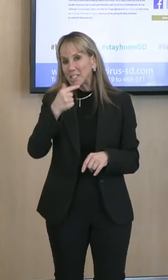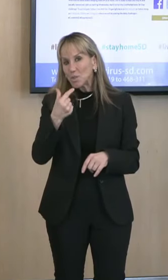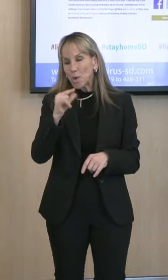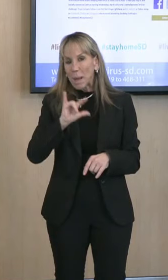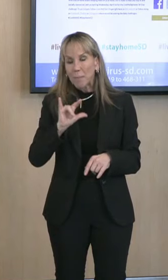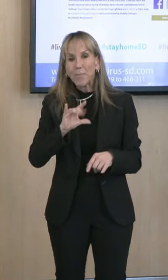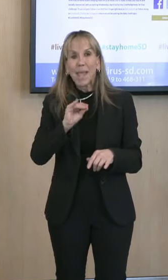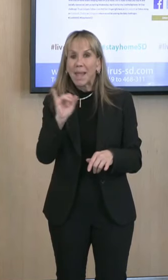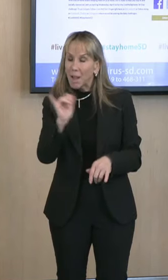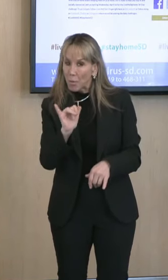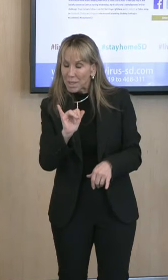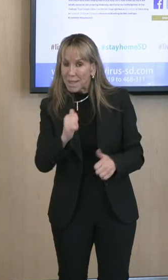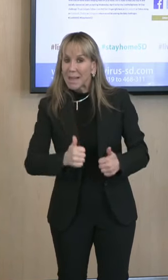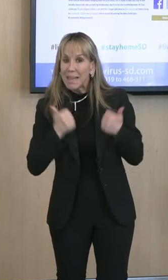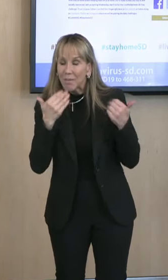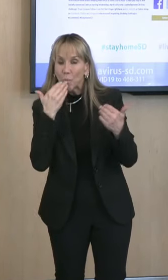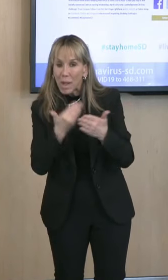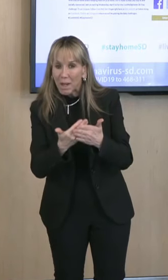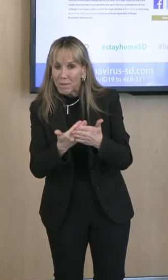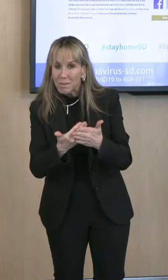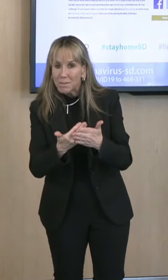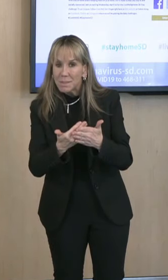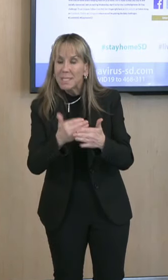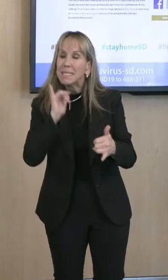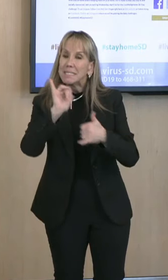always, live well,